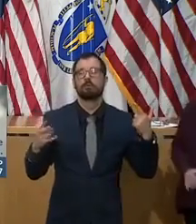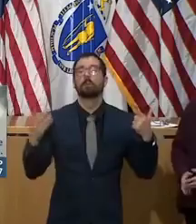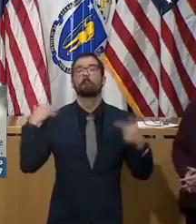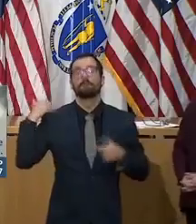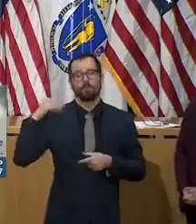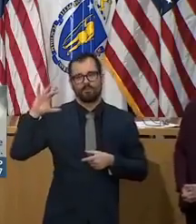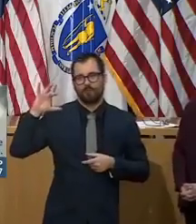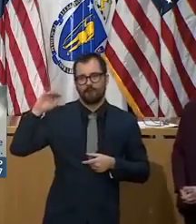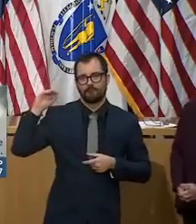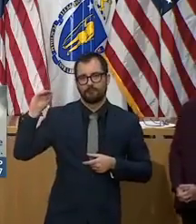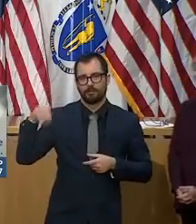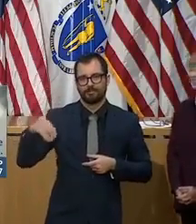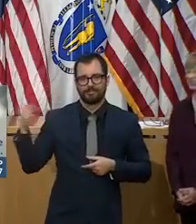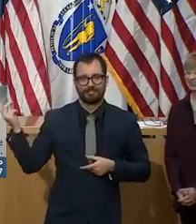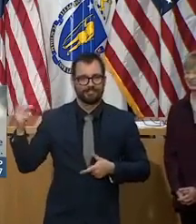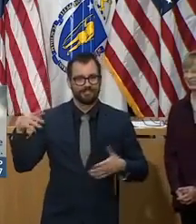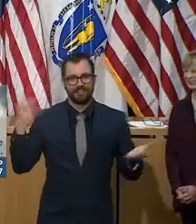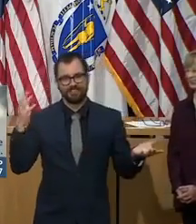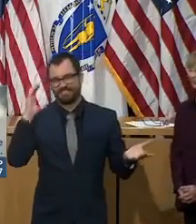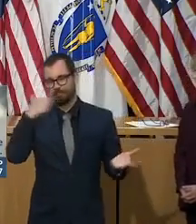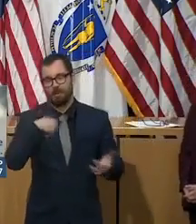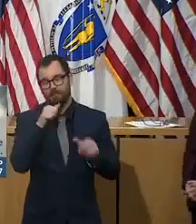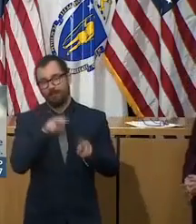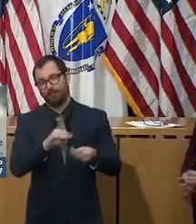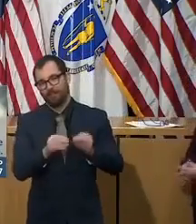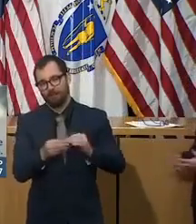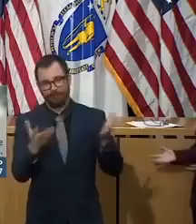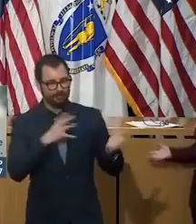Apparently, I'm not paying as much attention to that number as I thought it was.